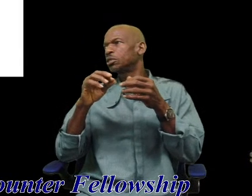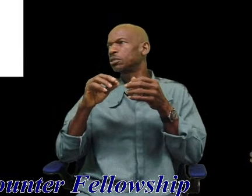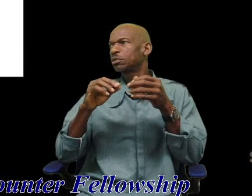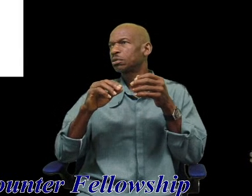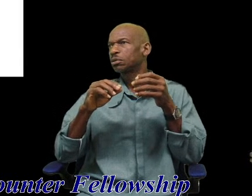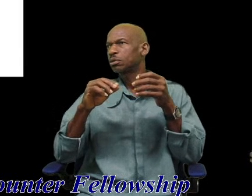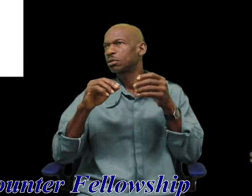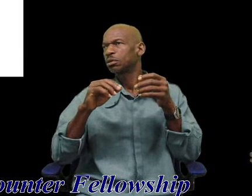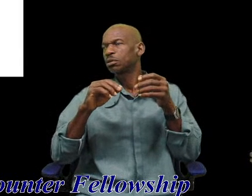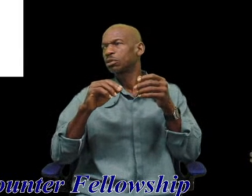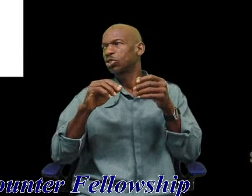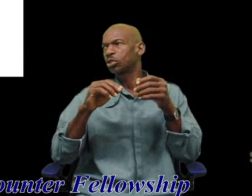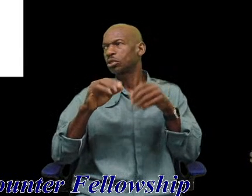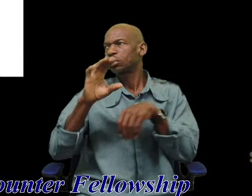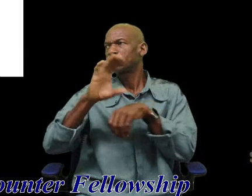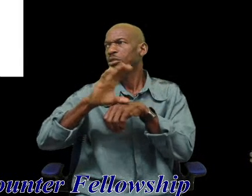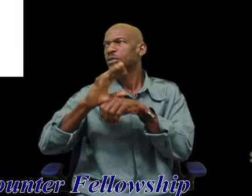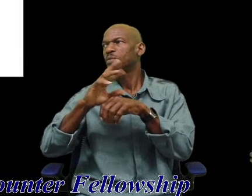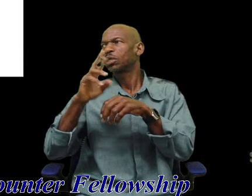Huh?